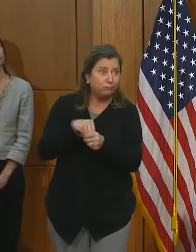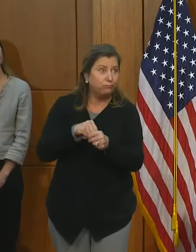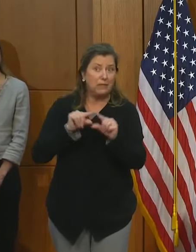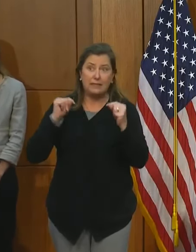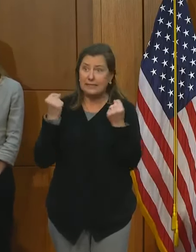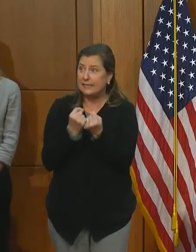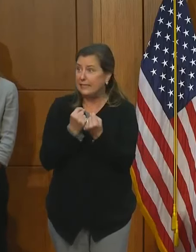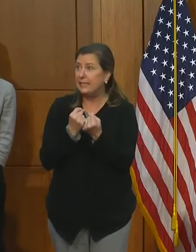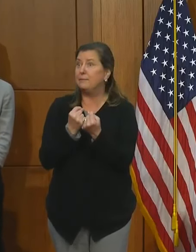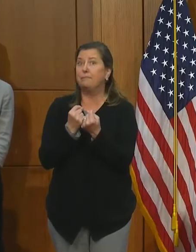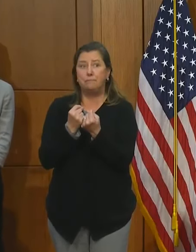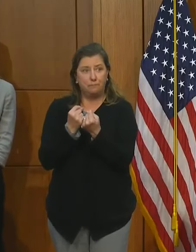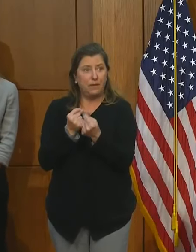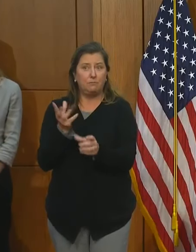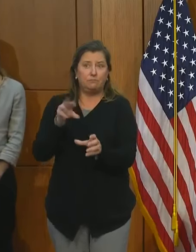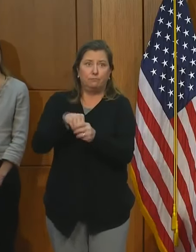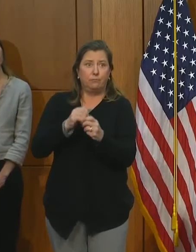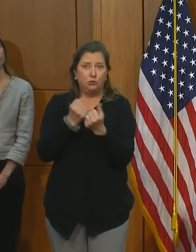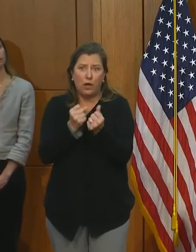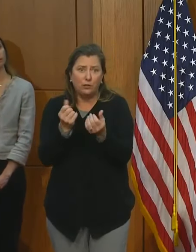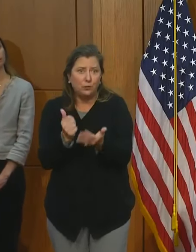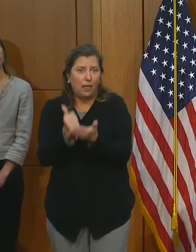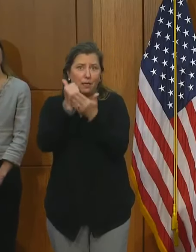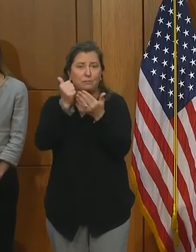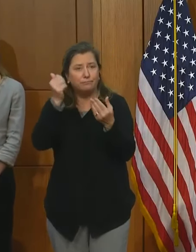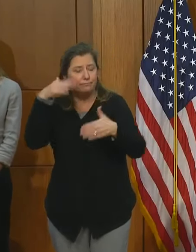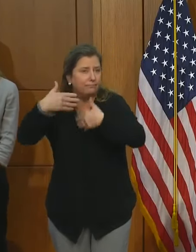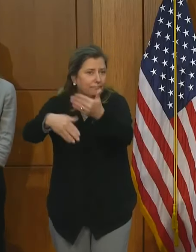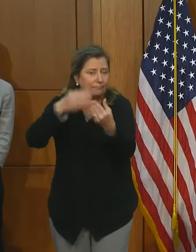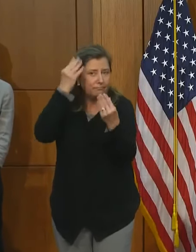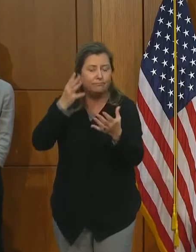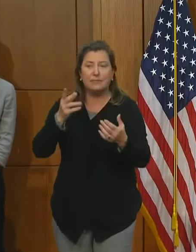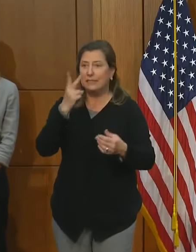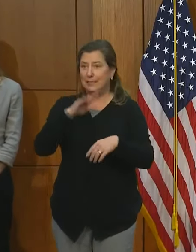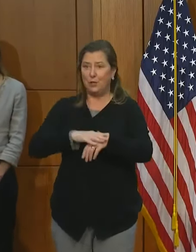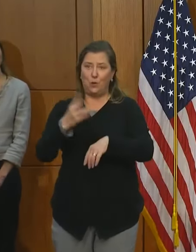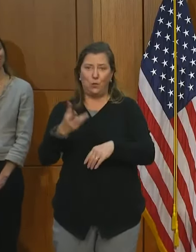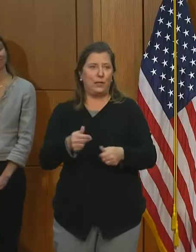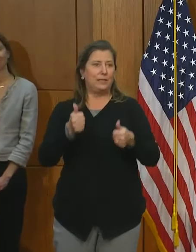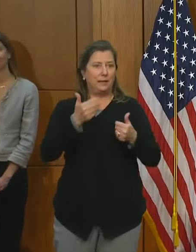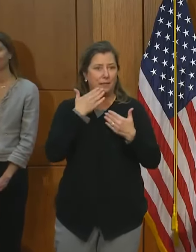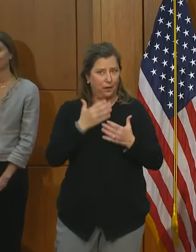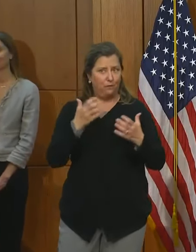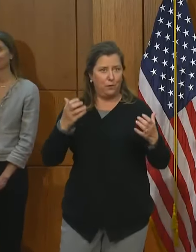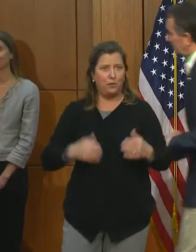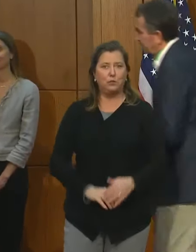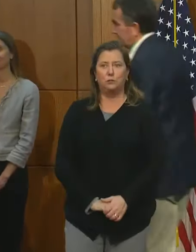team and part of the solution, and we will look forward to seeing you on Wednesday. Thank you very much.